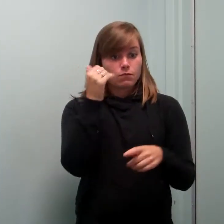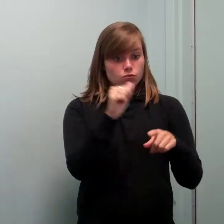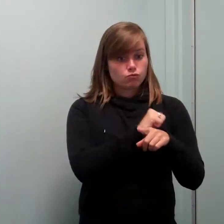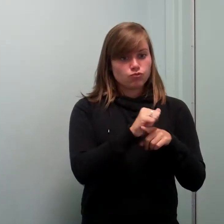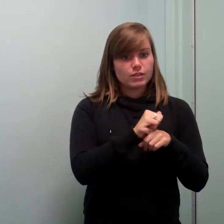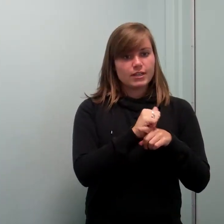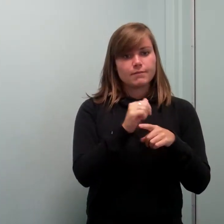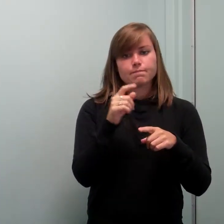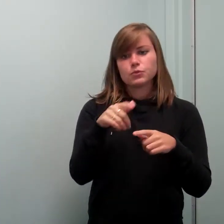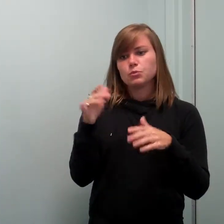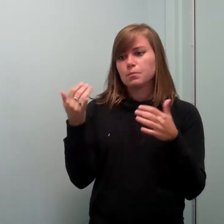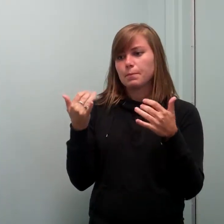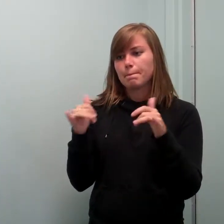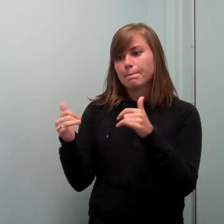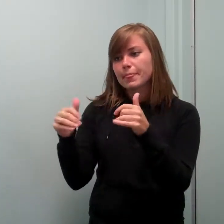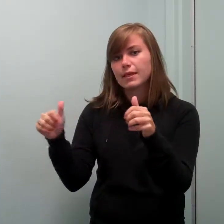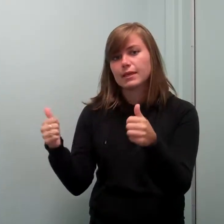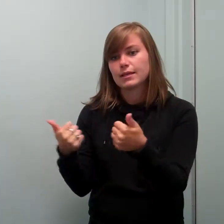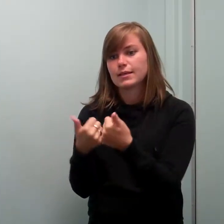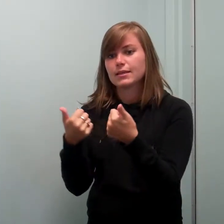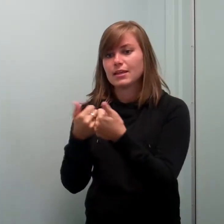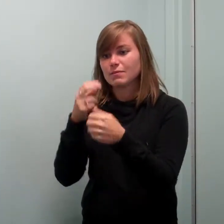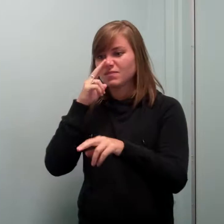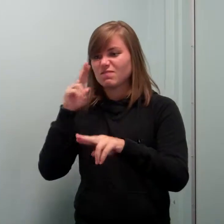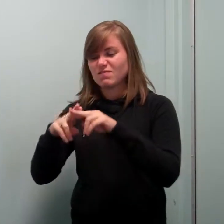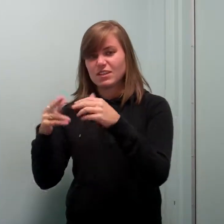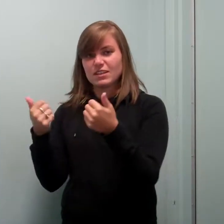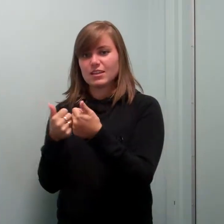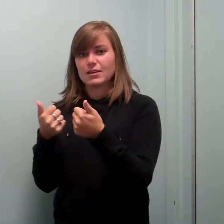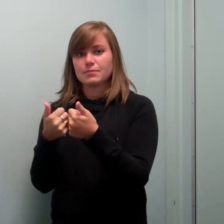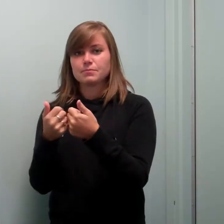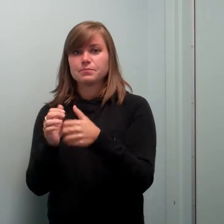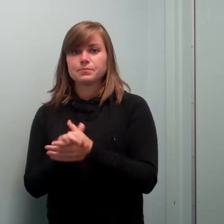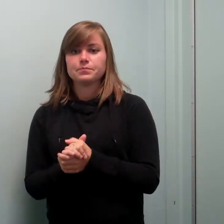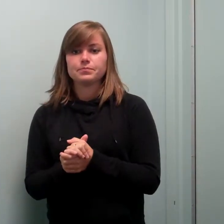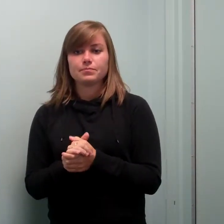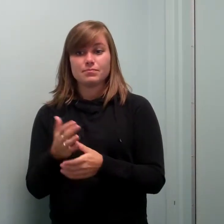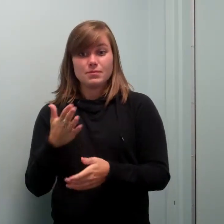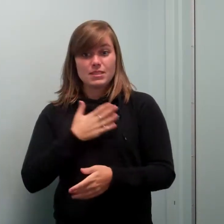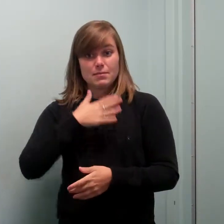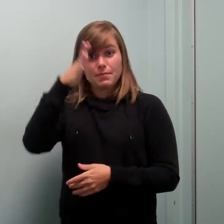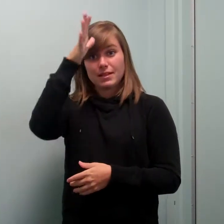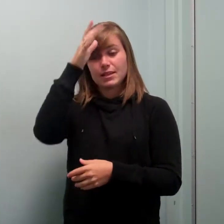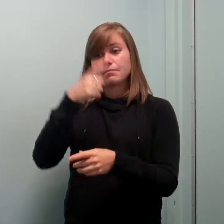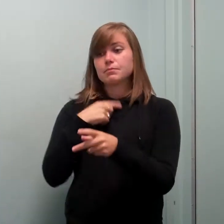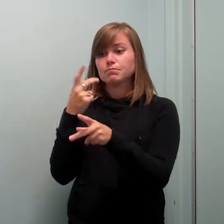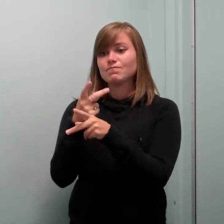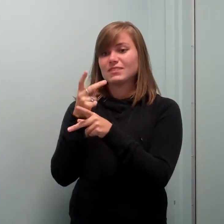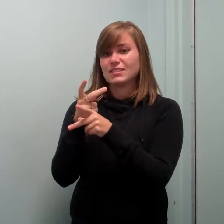familiar, hands-on, open-ended. With my dad, that turned out to be letting him fill out